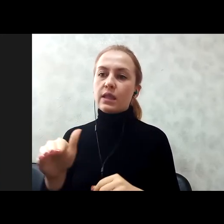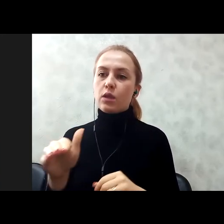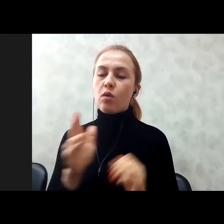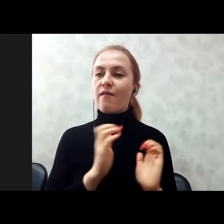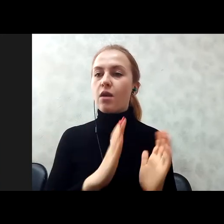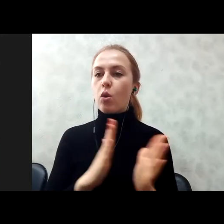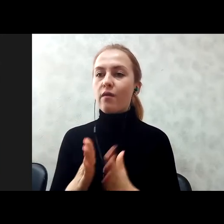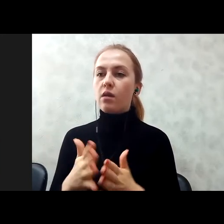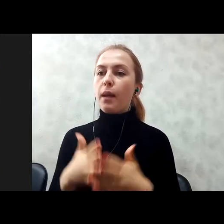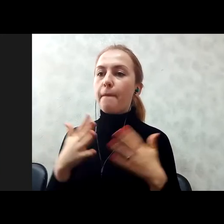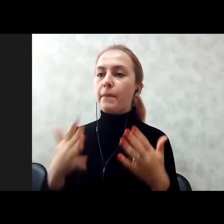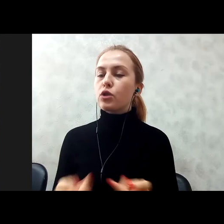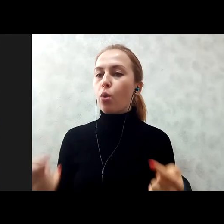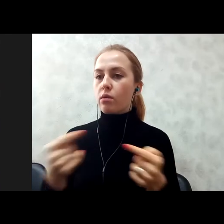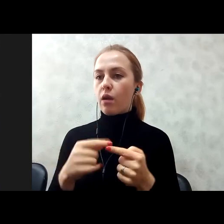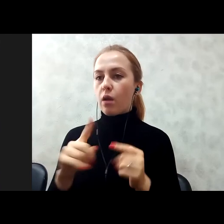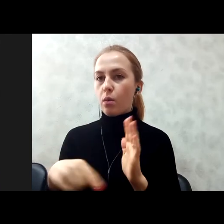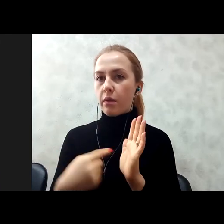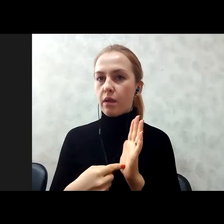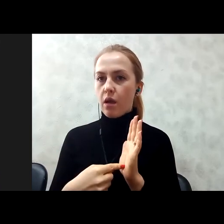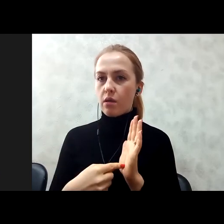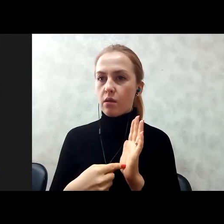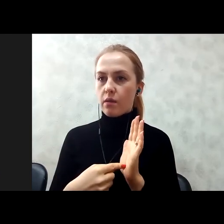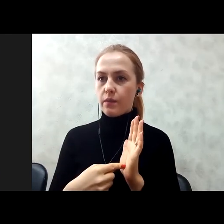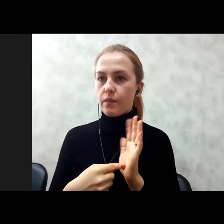and uniform,